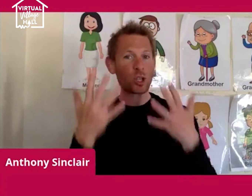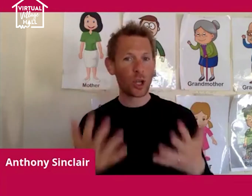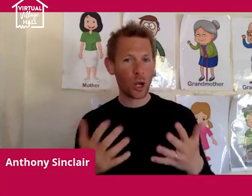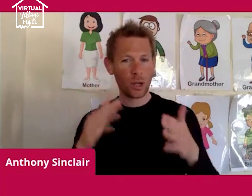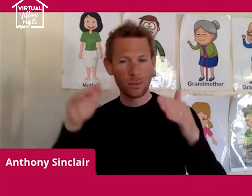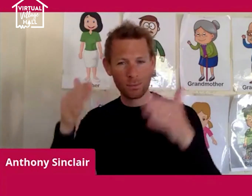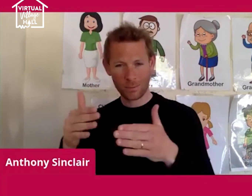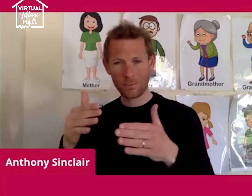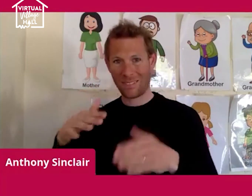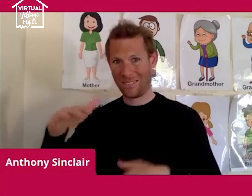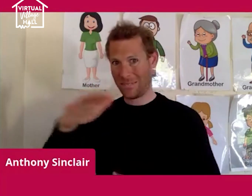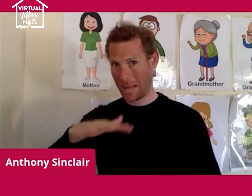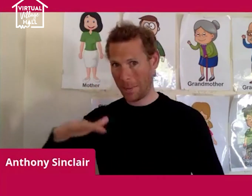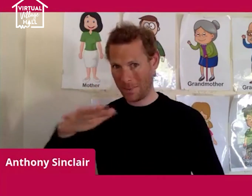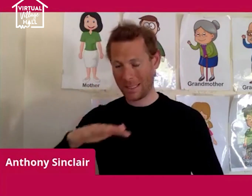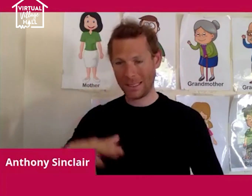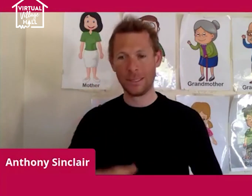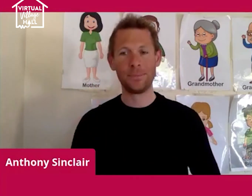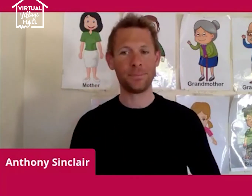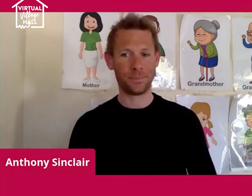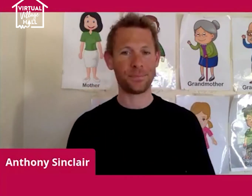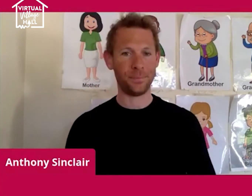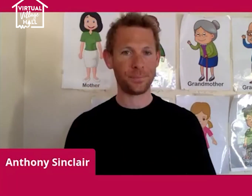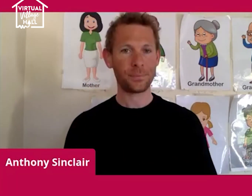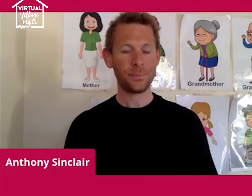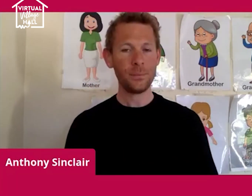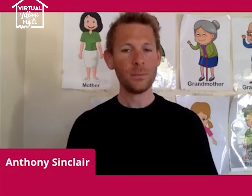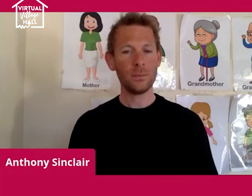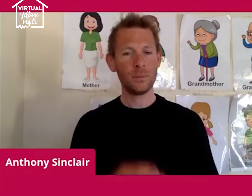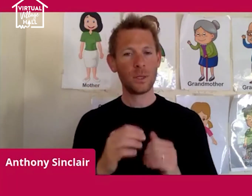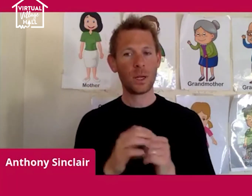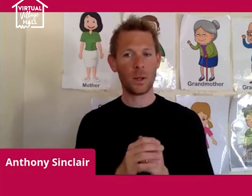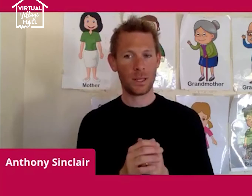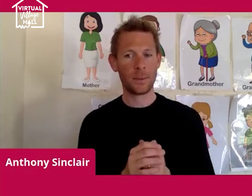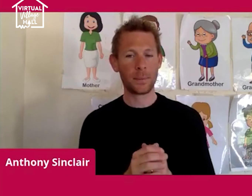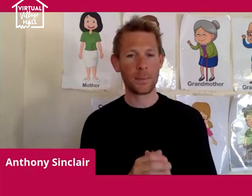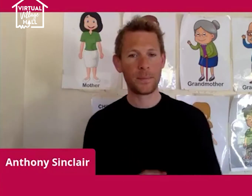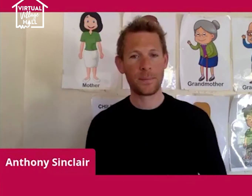Okay. So now we're going to focus on the family.